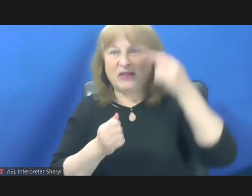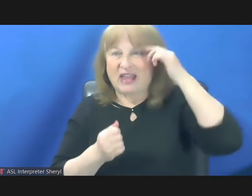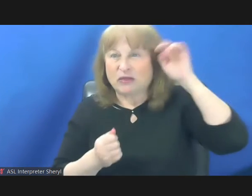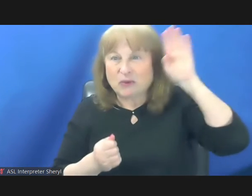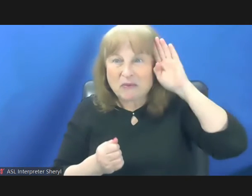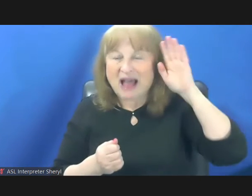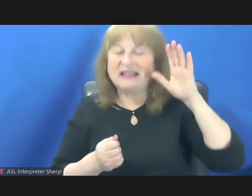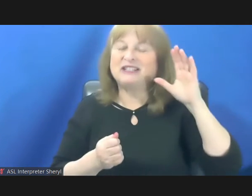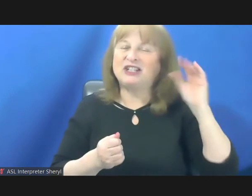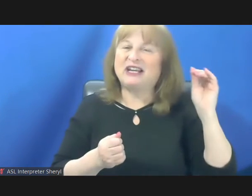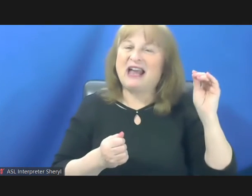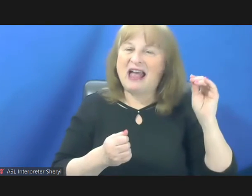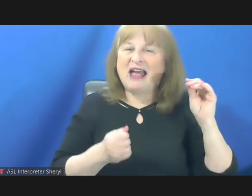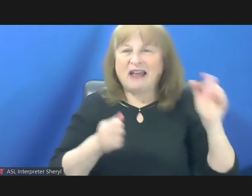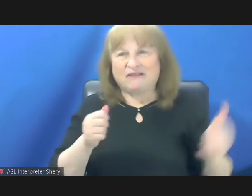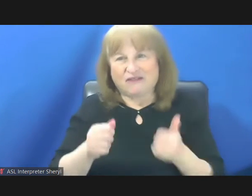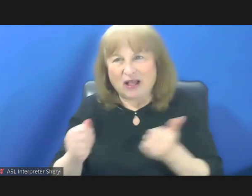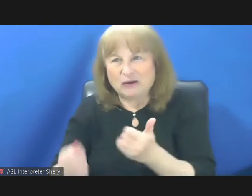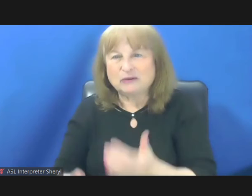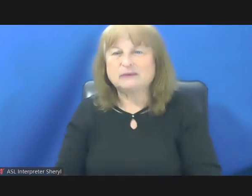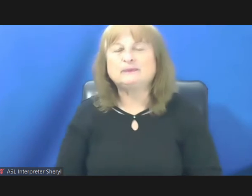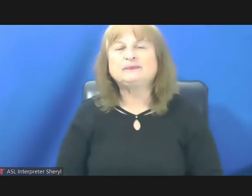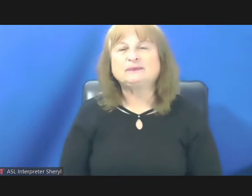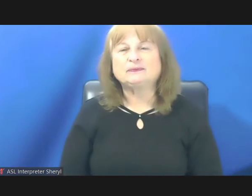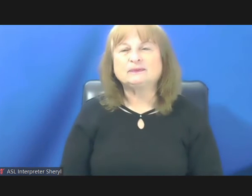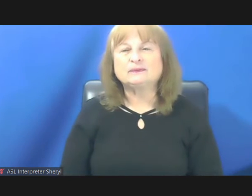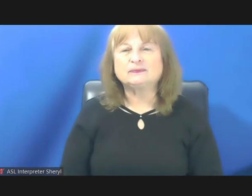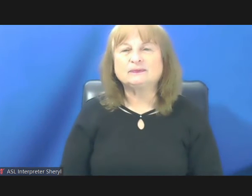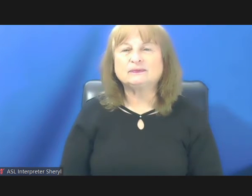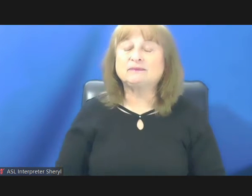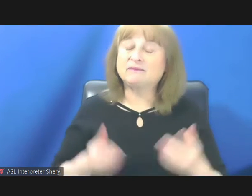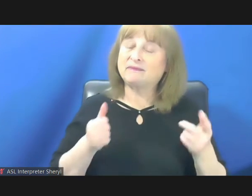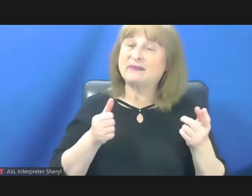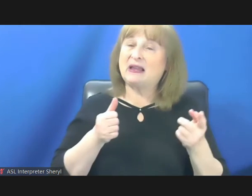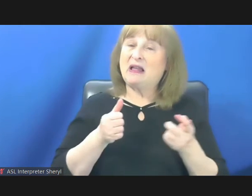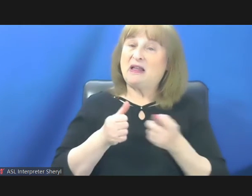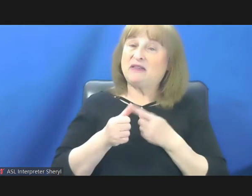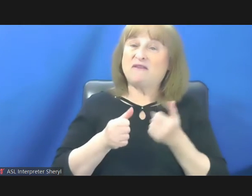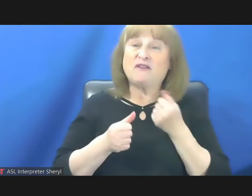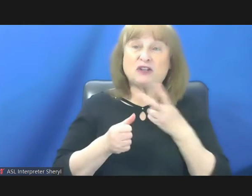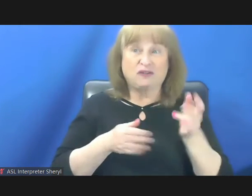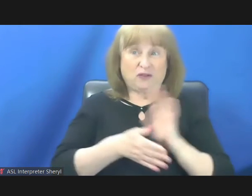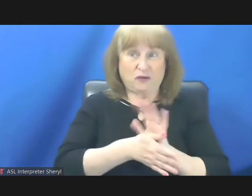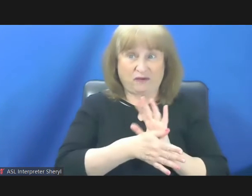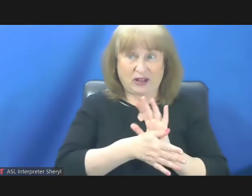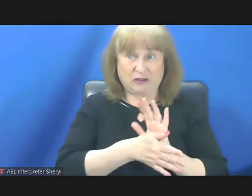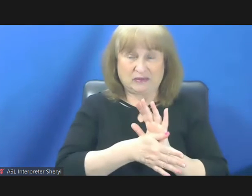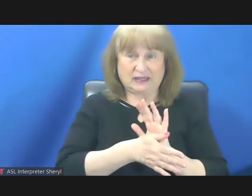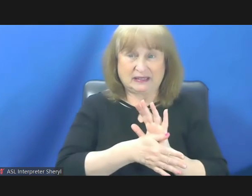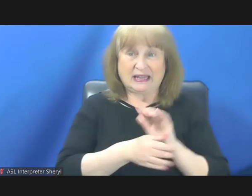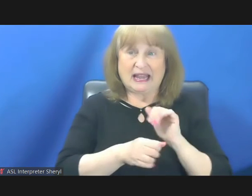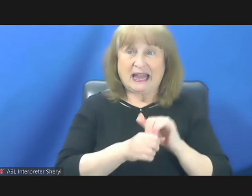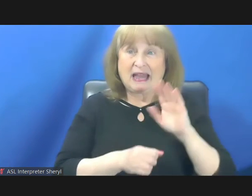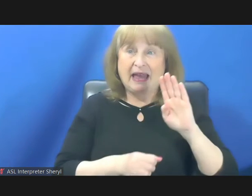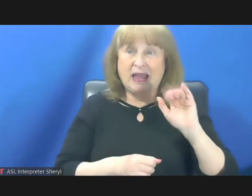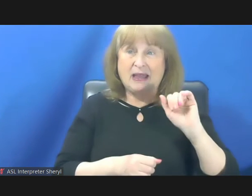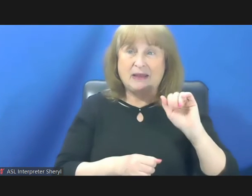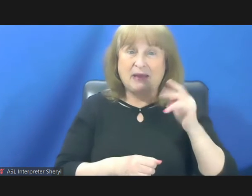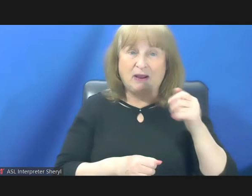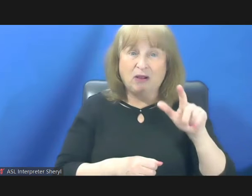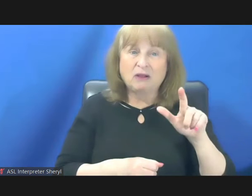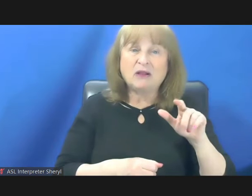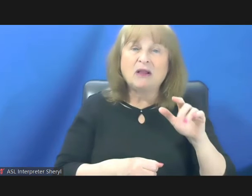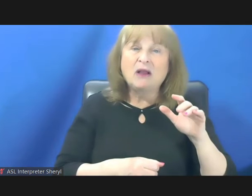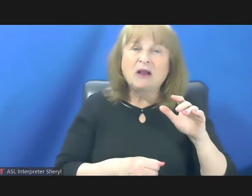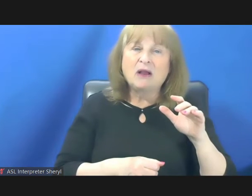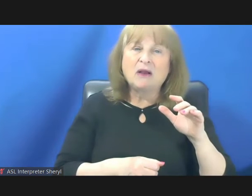and follow. So the first few films in Bengal, in effect, gave